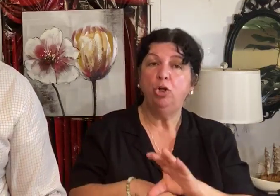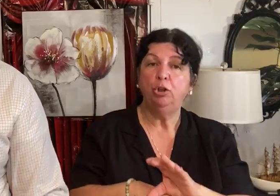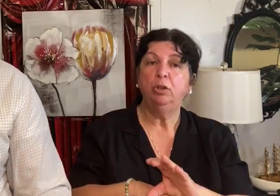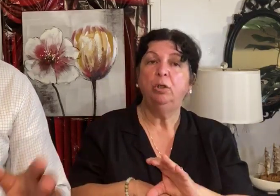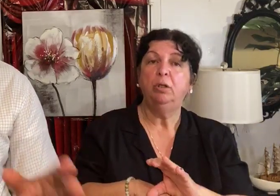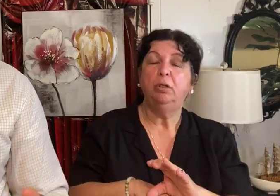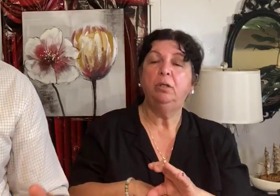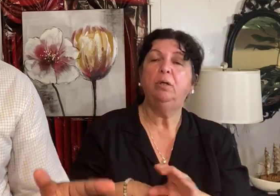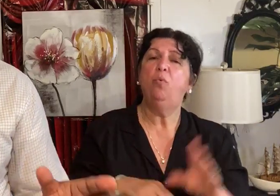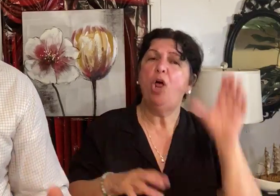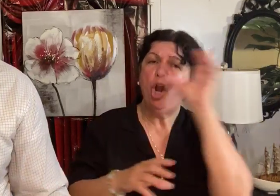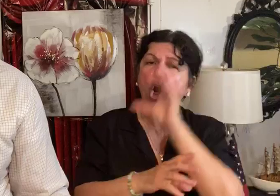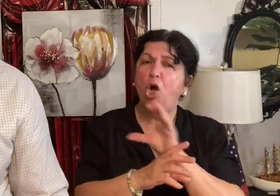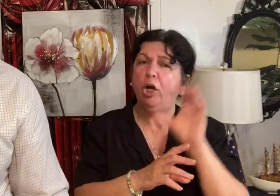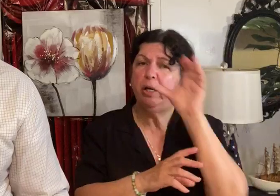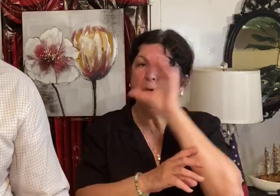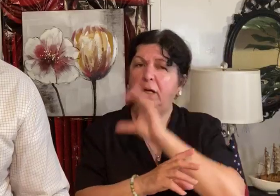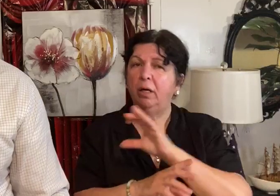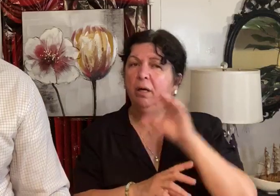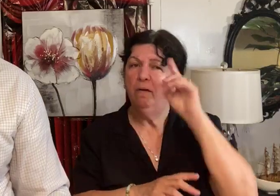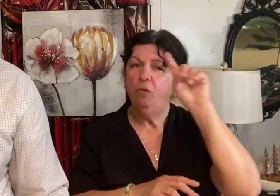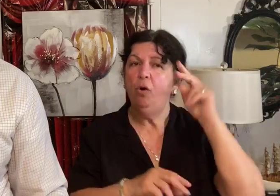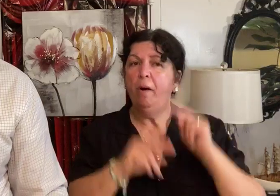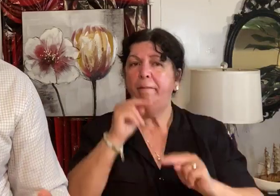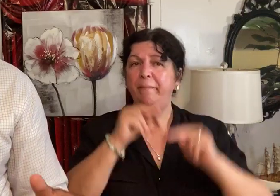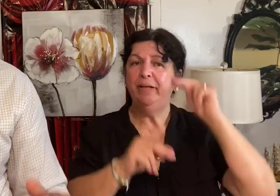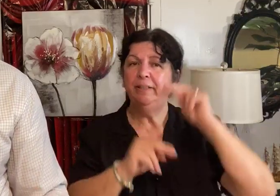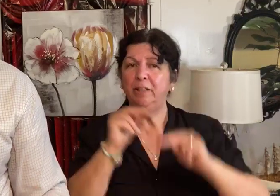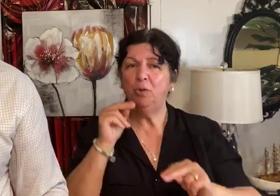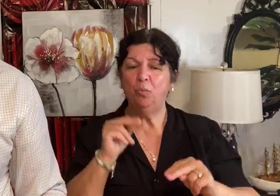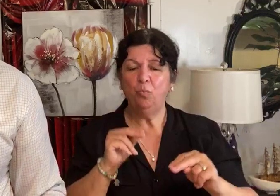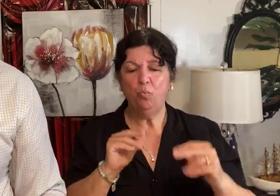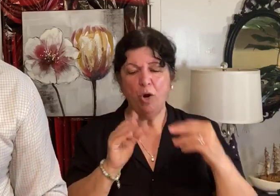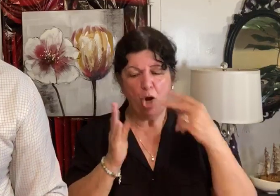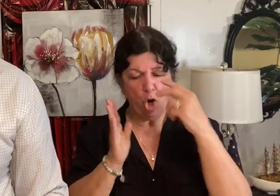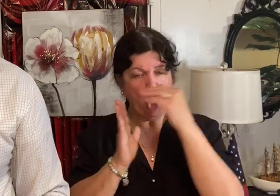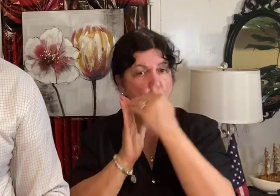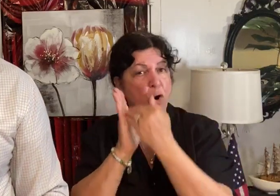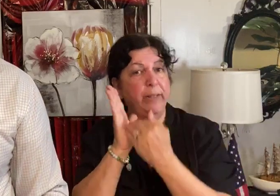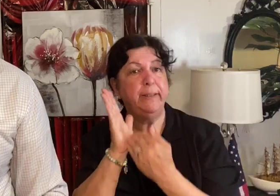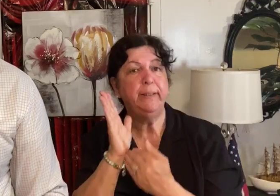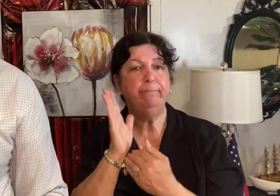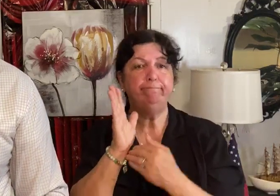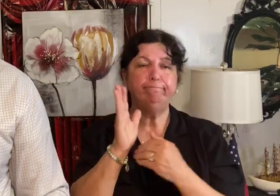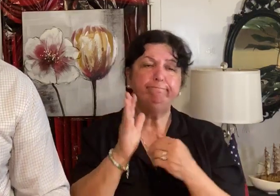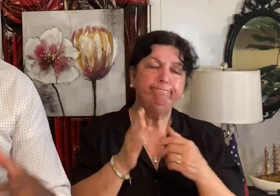for a building. We're looking at listings. Amen. All right. We're actively looking.